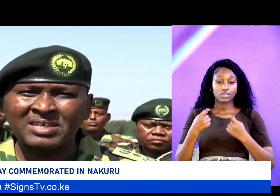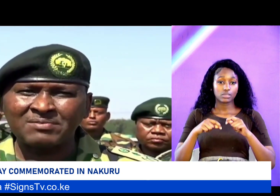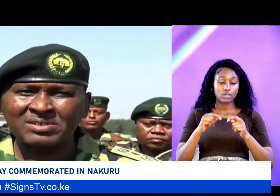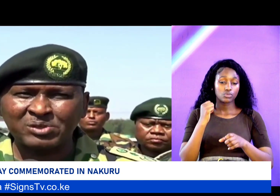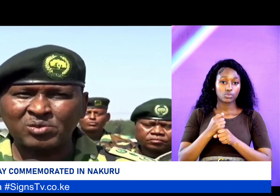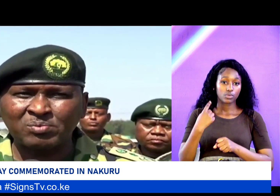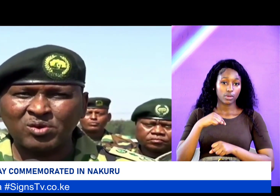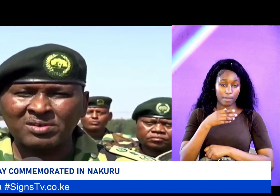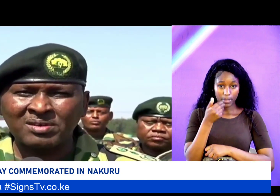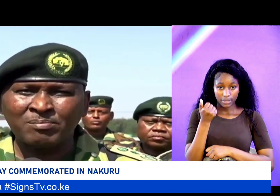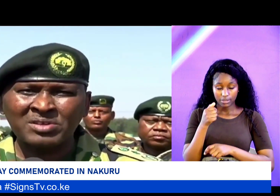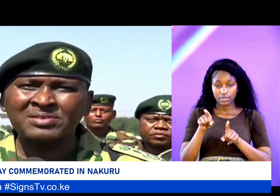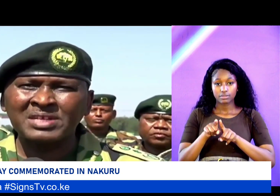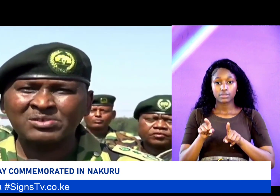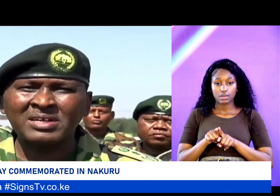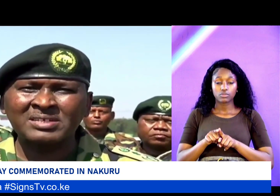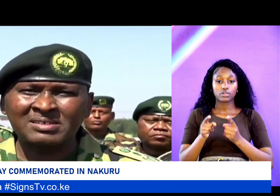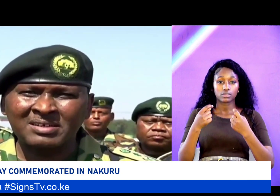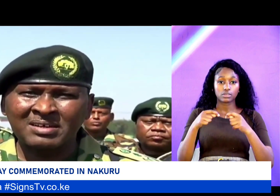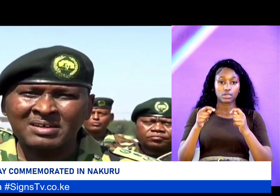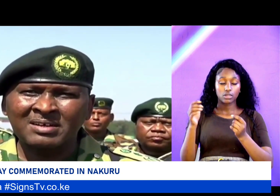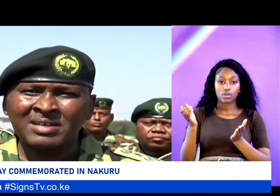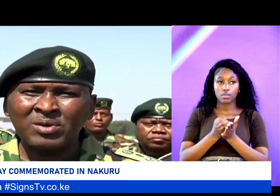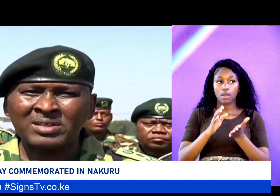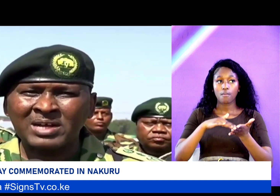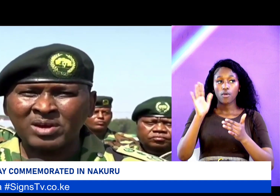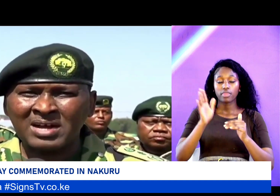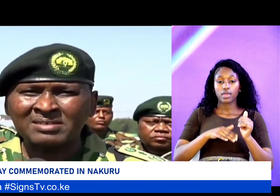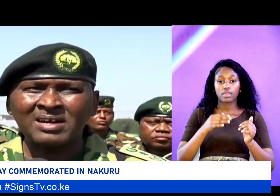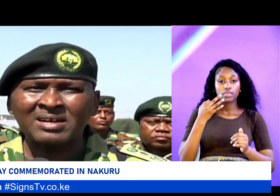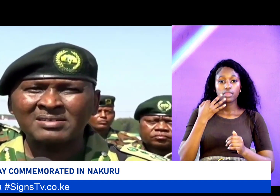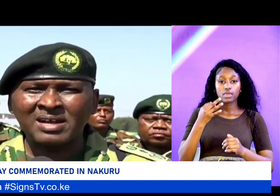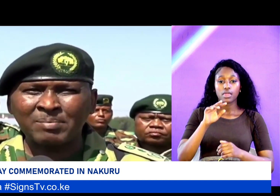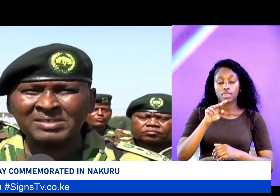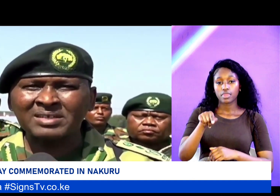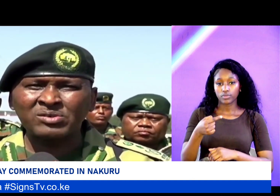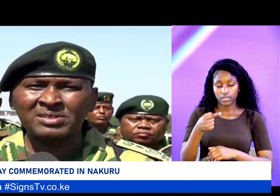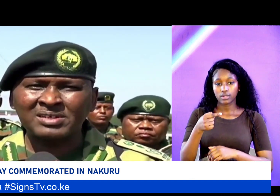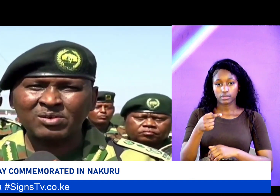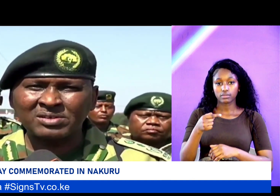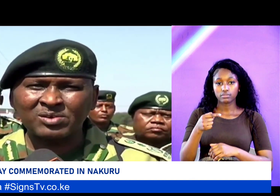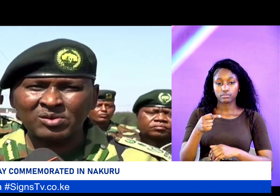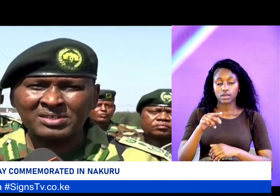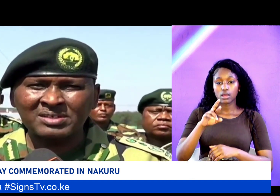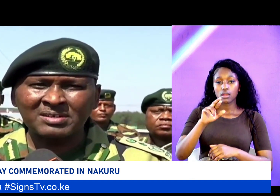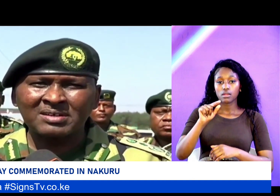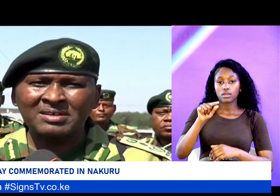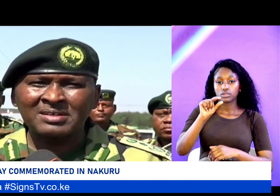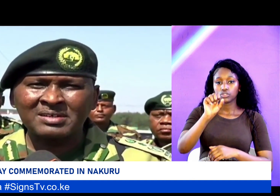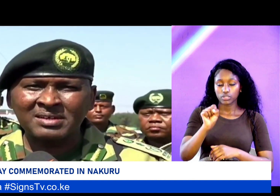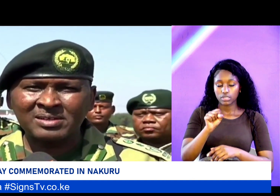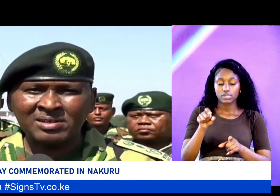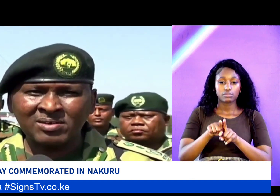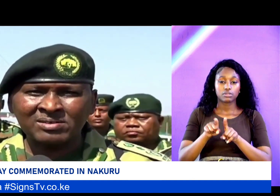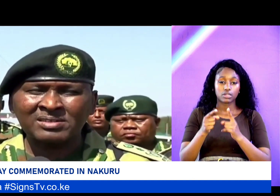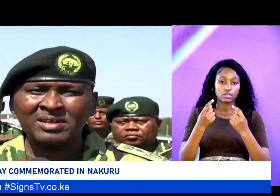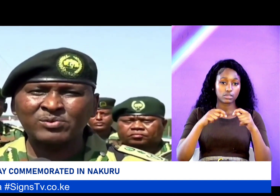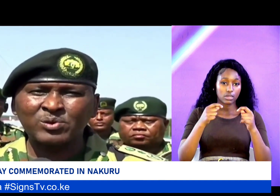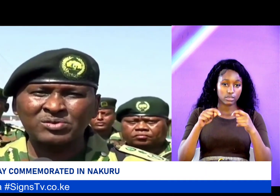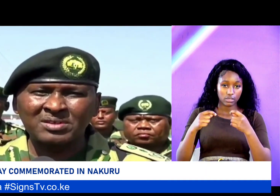the government, through the president, gave us a budget to employ more than 3,000 rangers. Now we are trying to enhance their capacity both in technology,